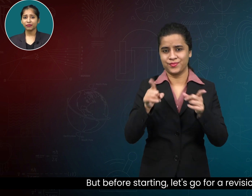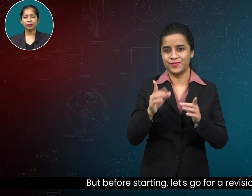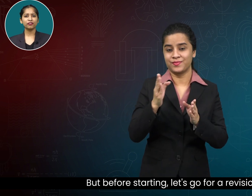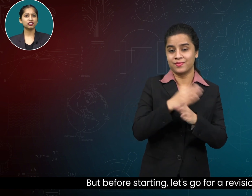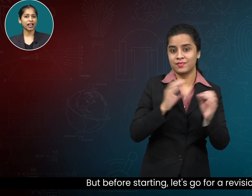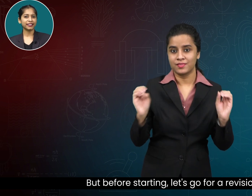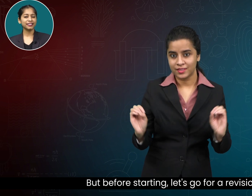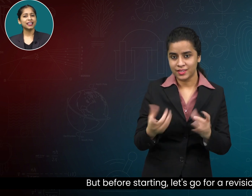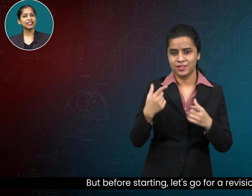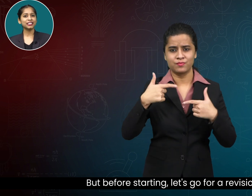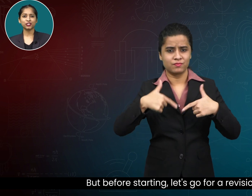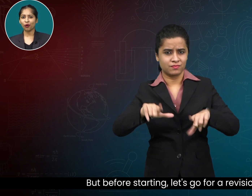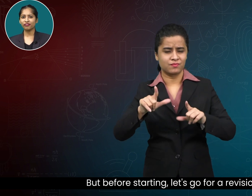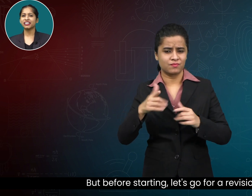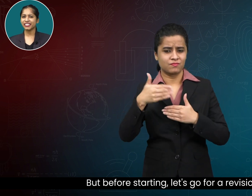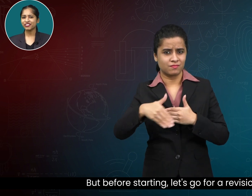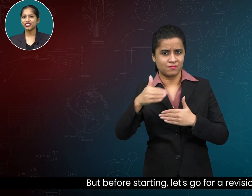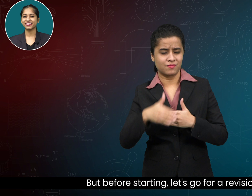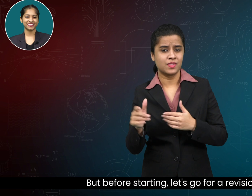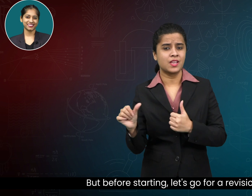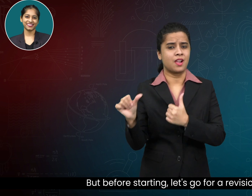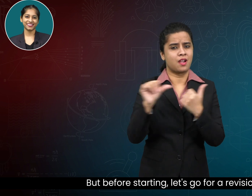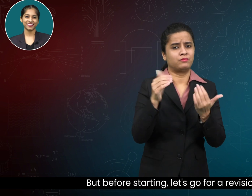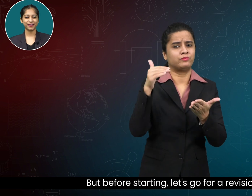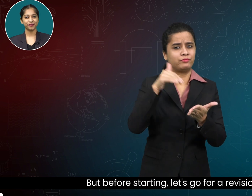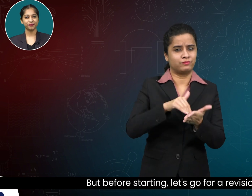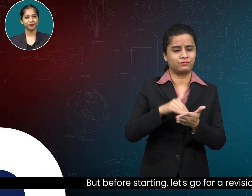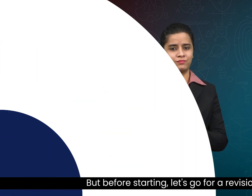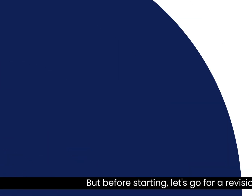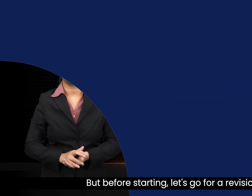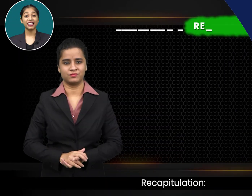But before starting, let's go for a revision.